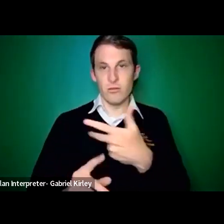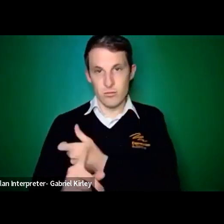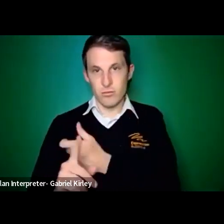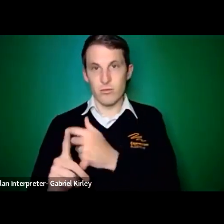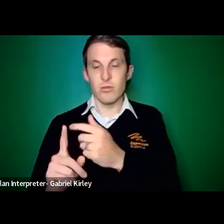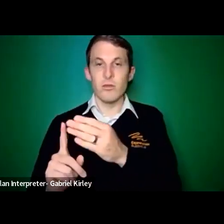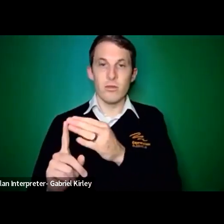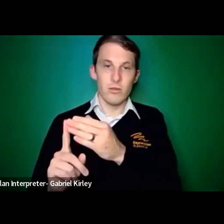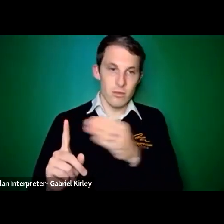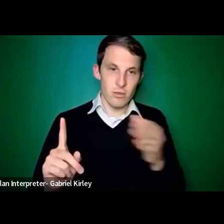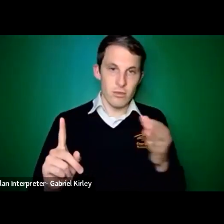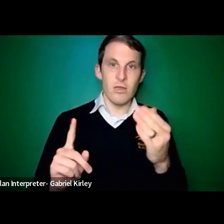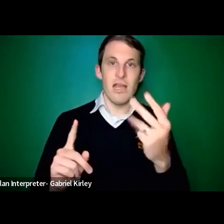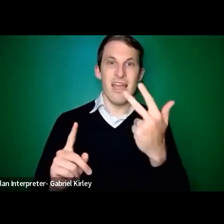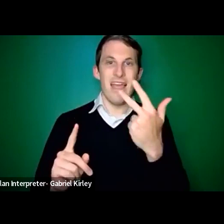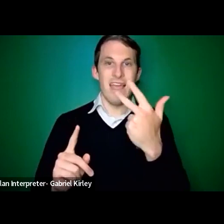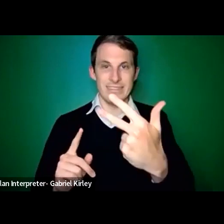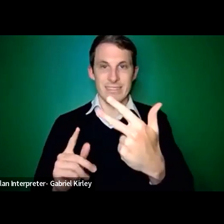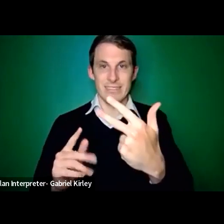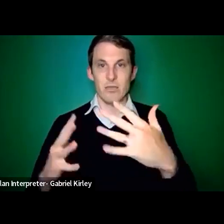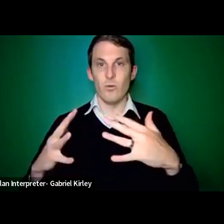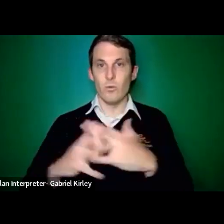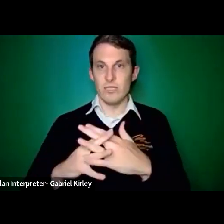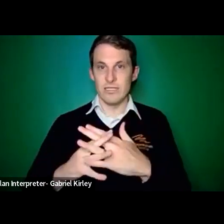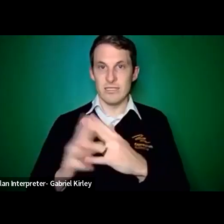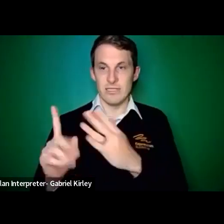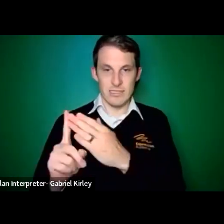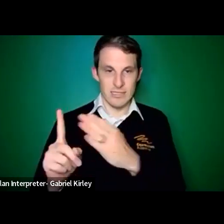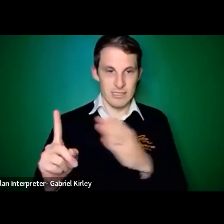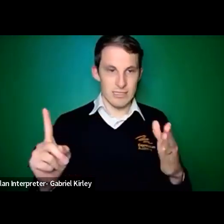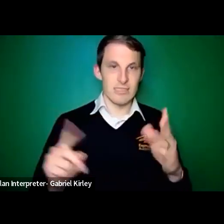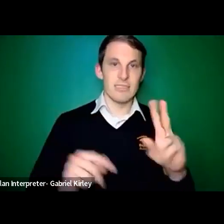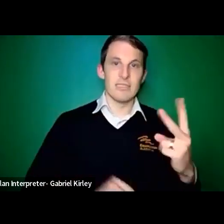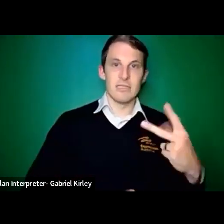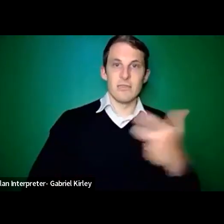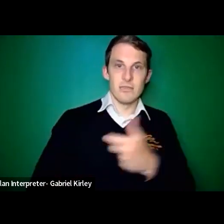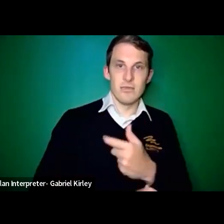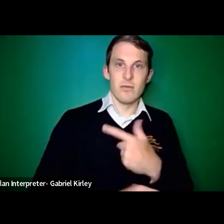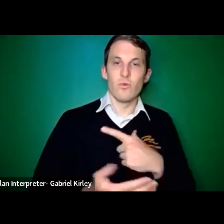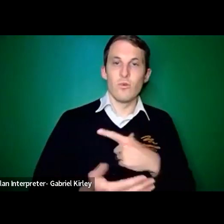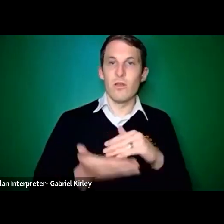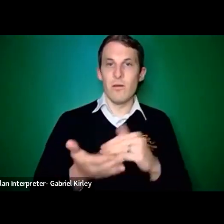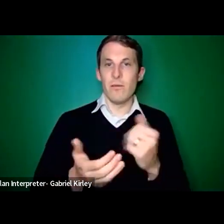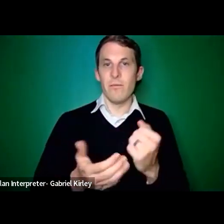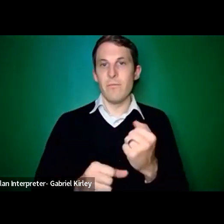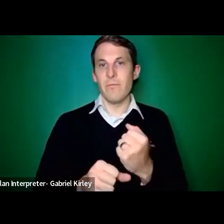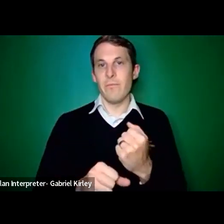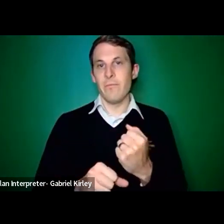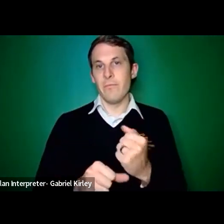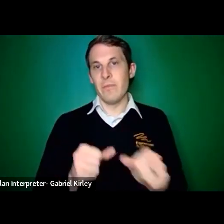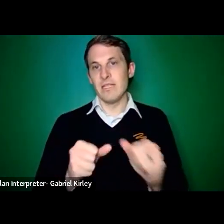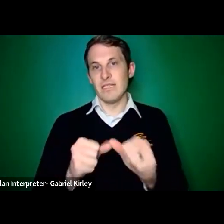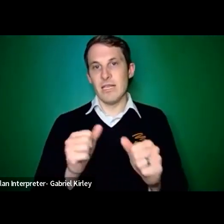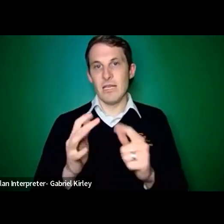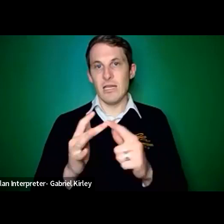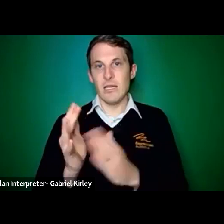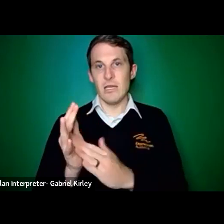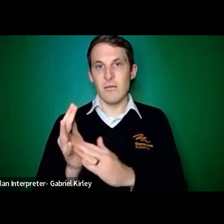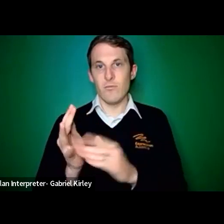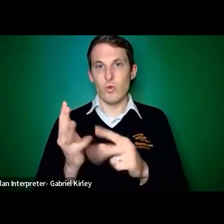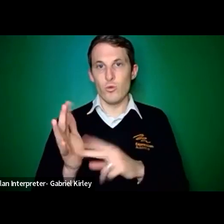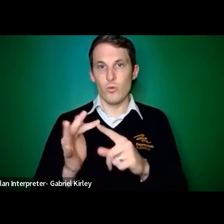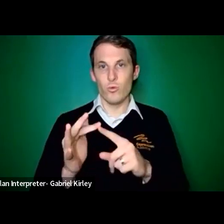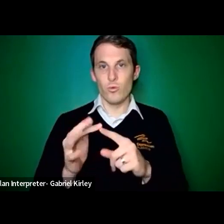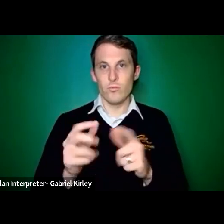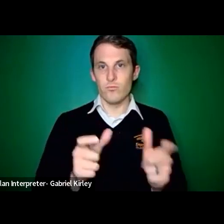the potential to provide better immune response and better immune coverage, and that's based on adult studies, and also may reduce the